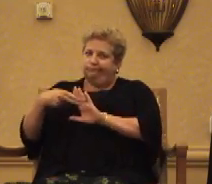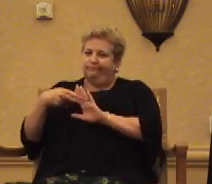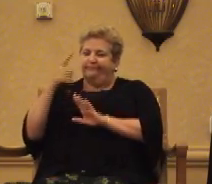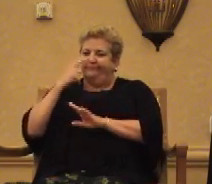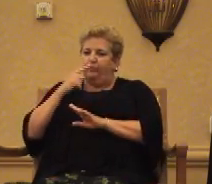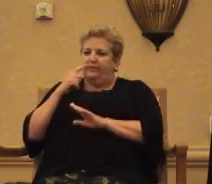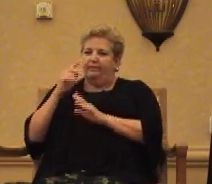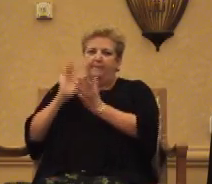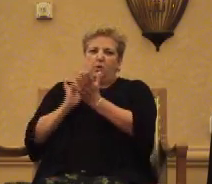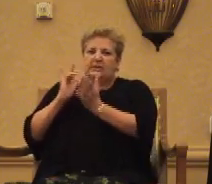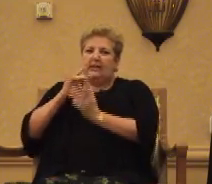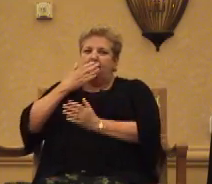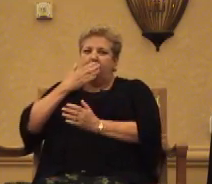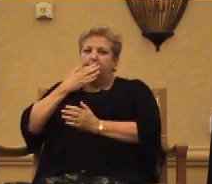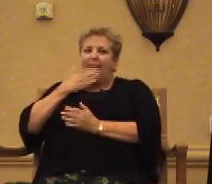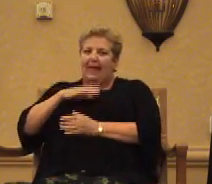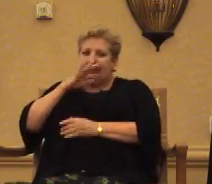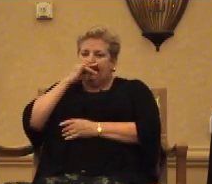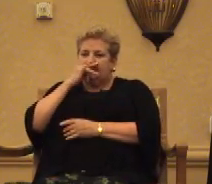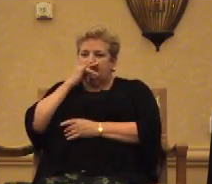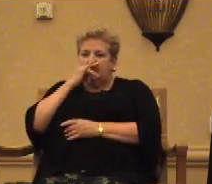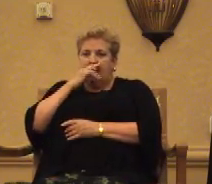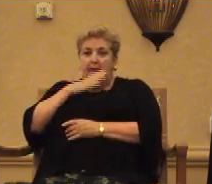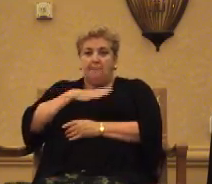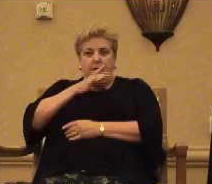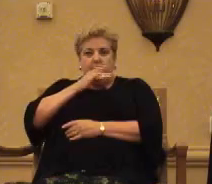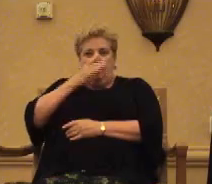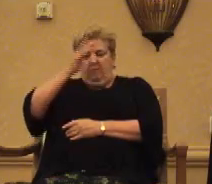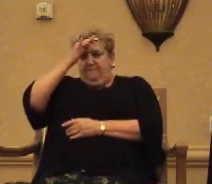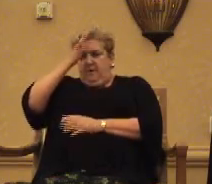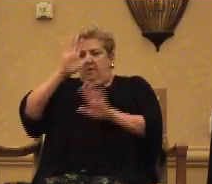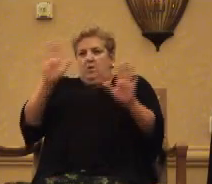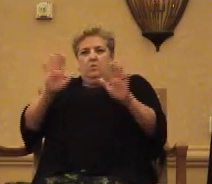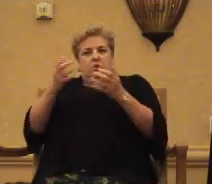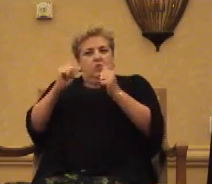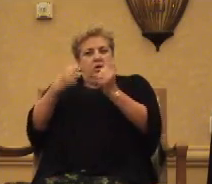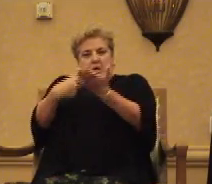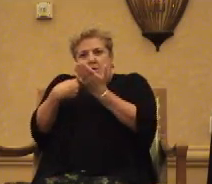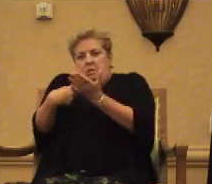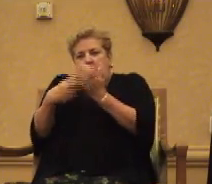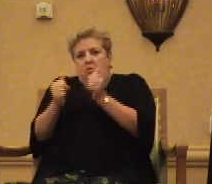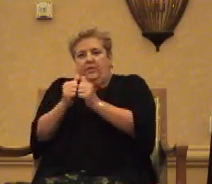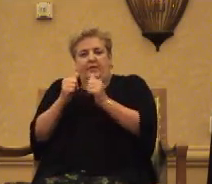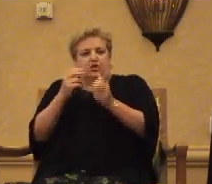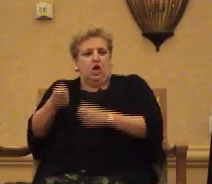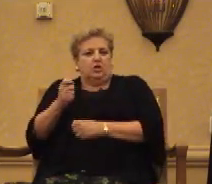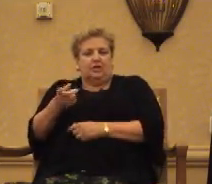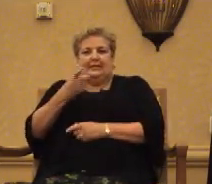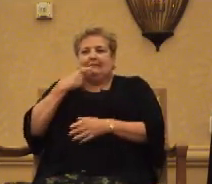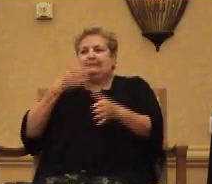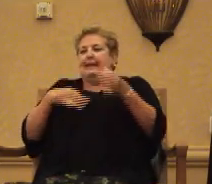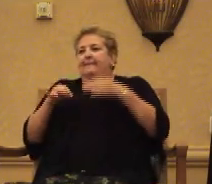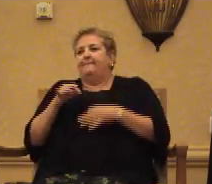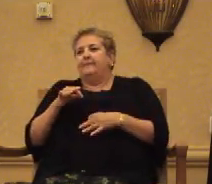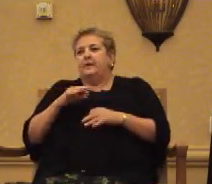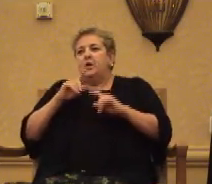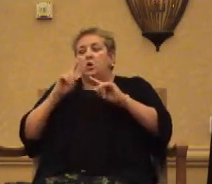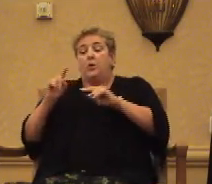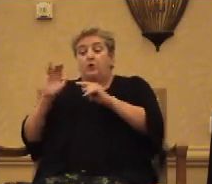my mother and father were in that courtroom trying to make a deal with the judge, and instead of going to the place with the bad reputation, I had